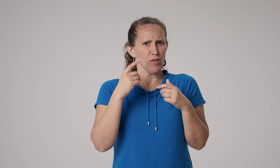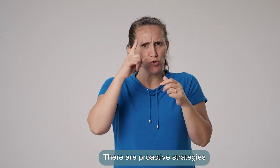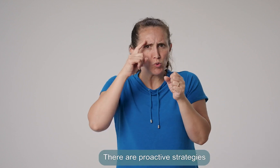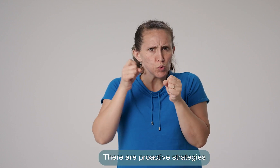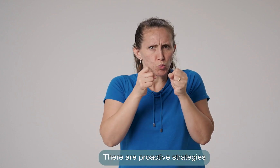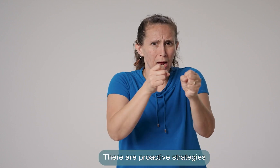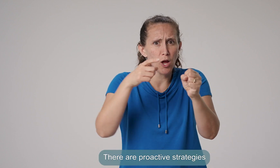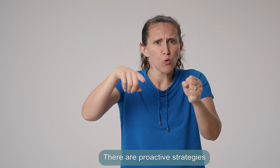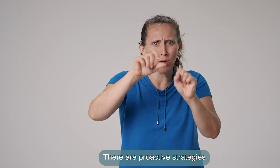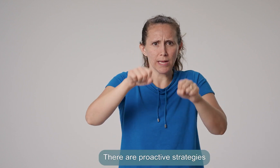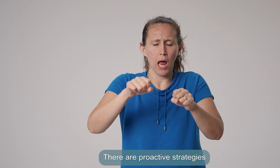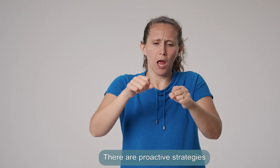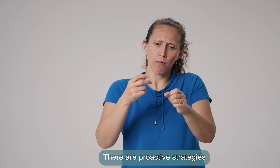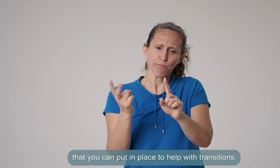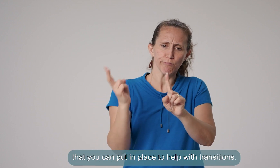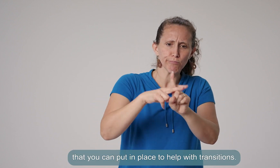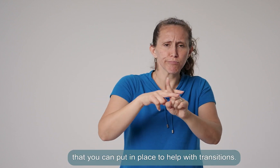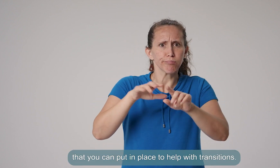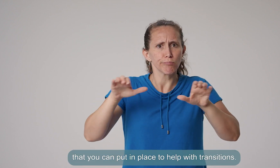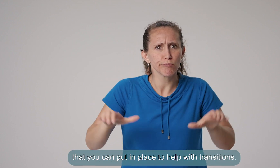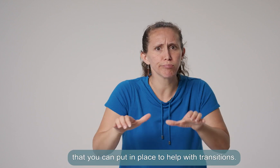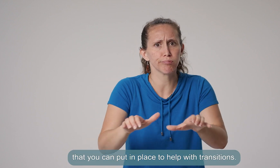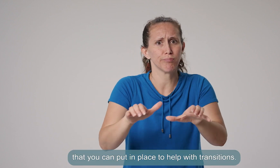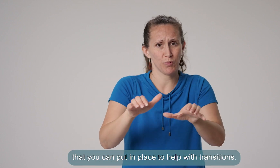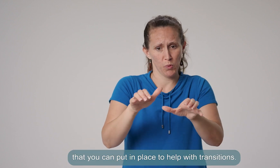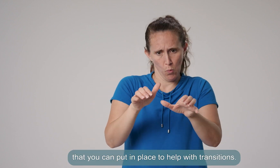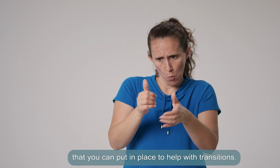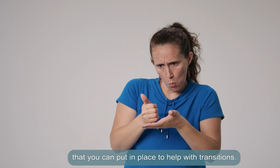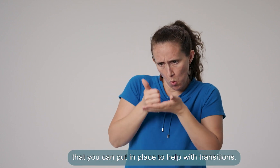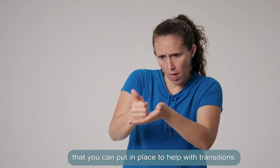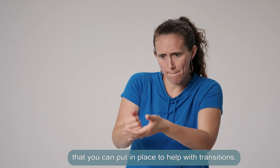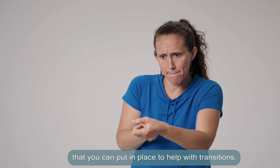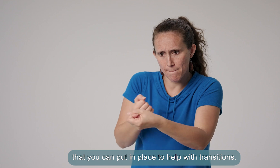There are proactive strategies that you can put in place to help with transitions.